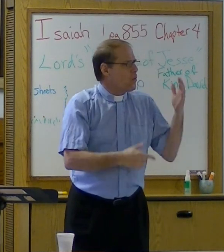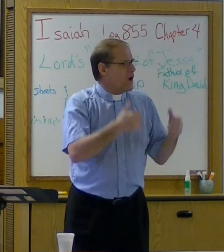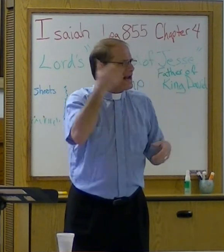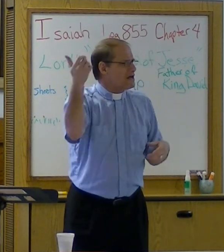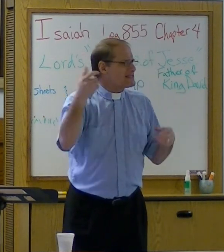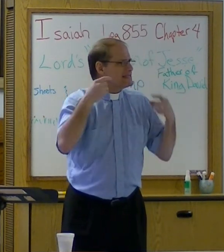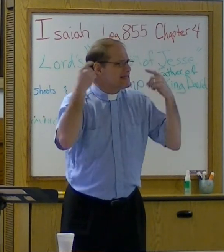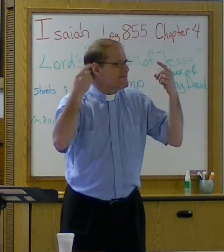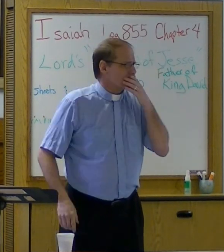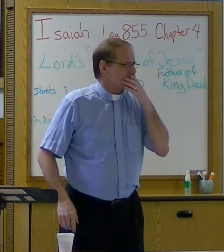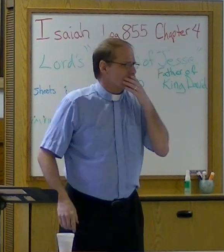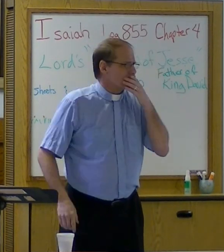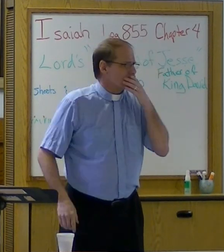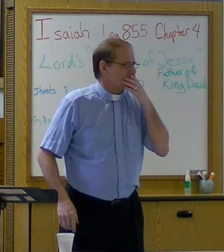What else is he?